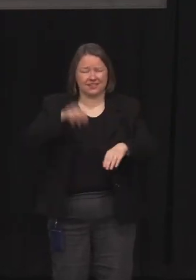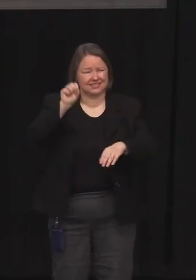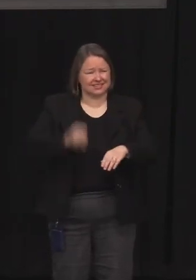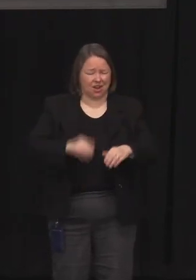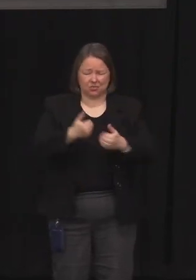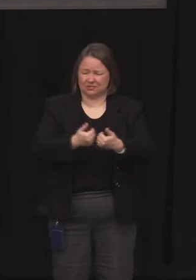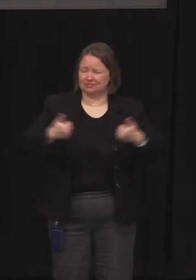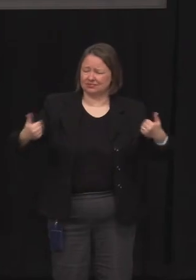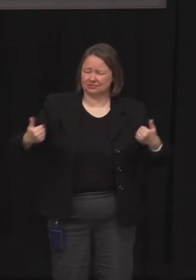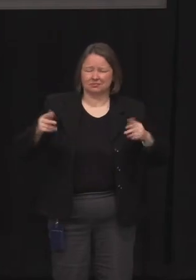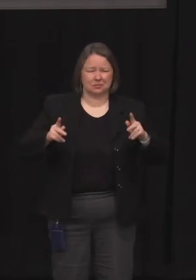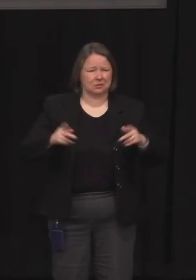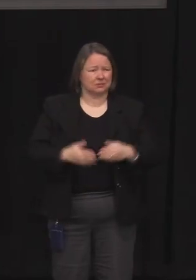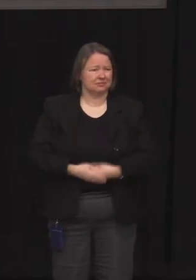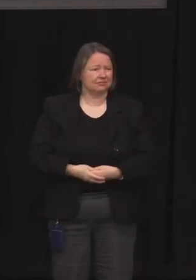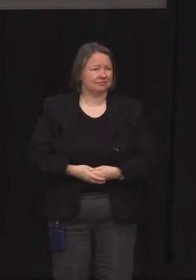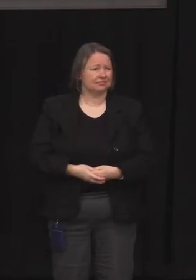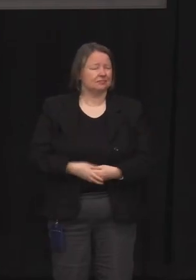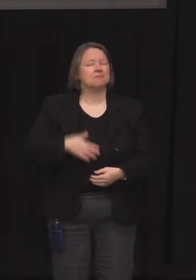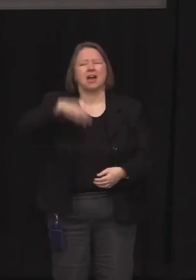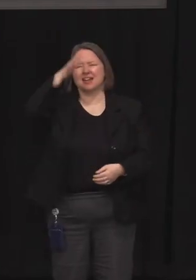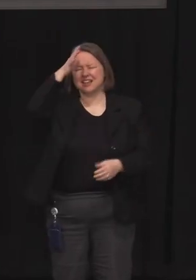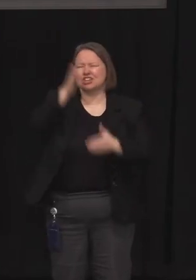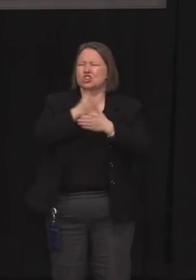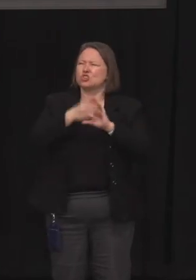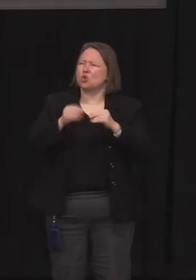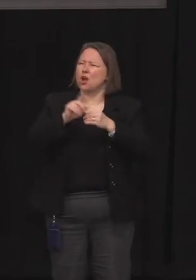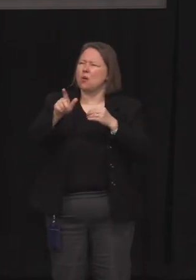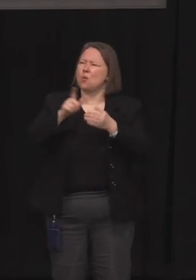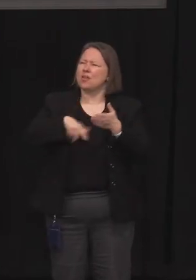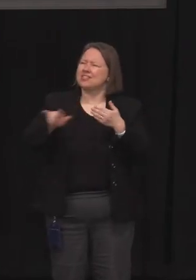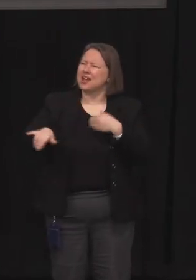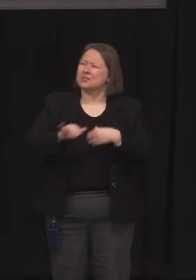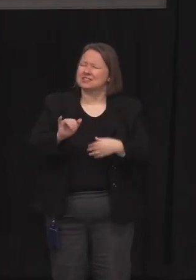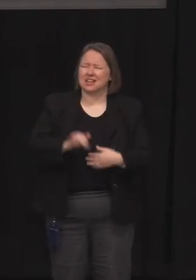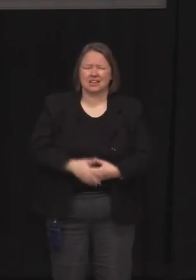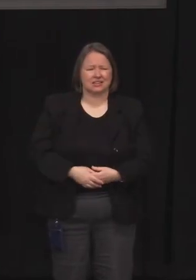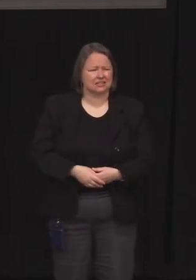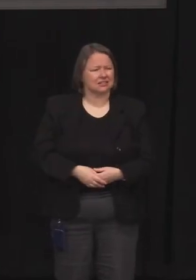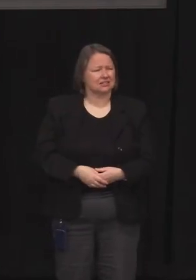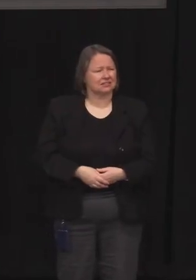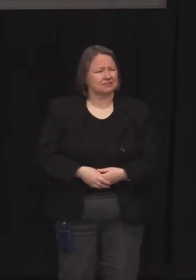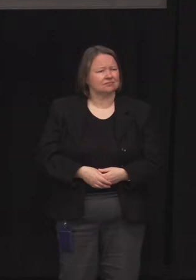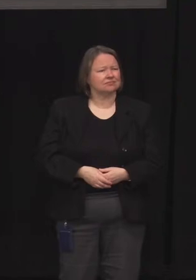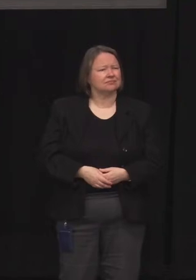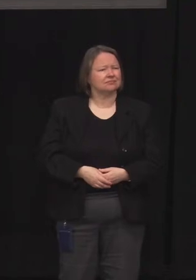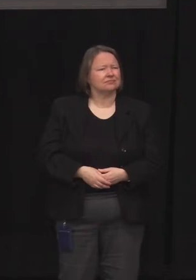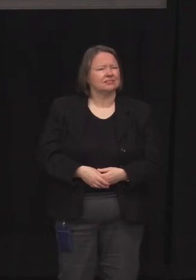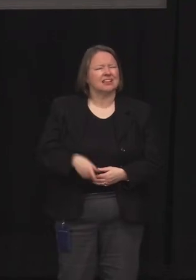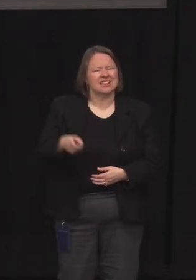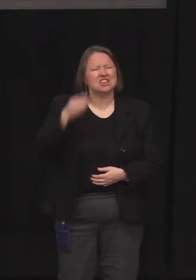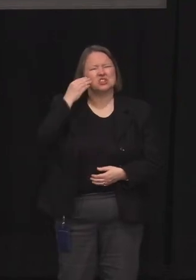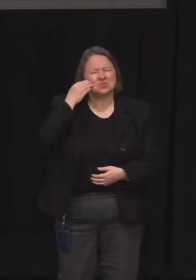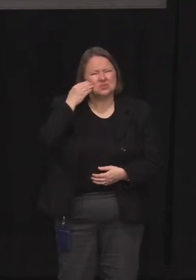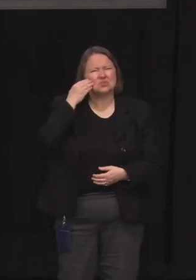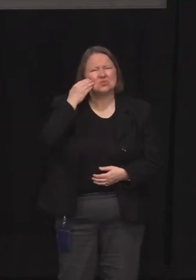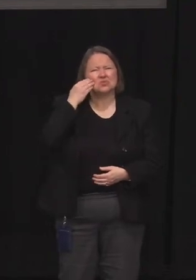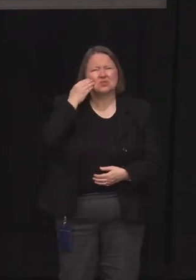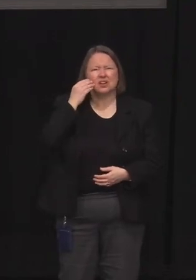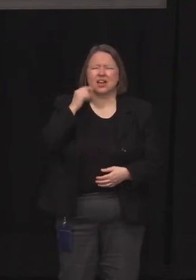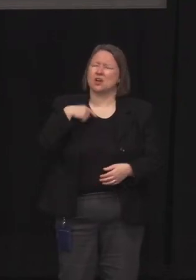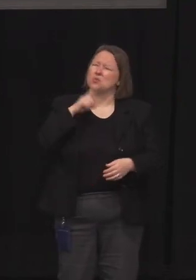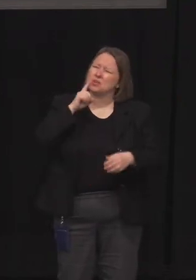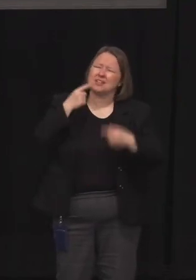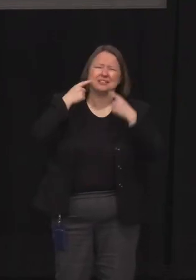South. My daddy told me stories of what it was like. He knew something of how far we have all